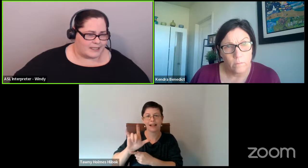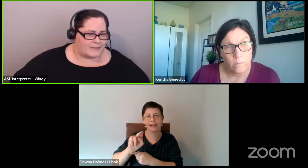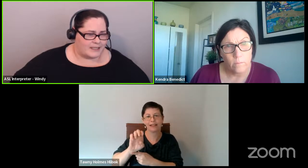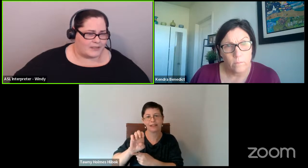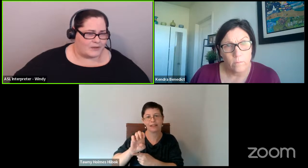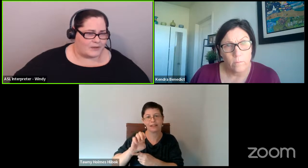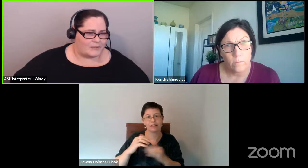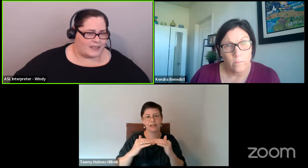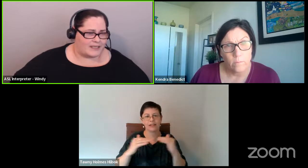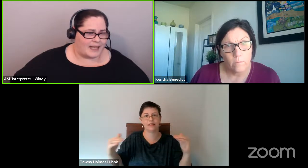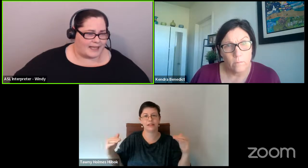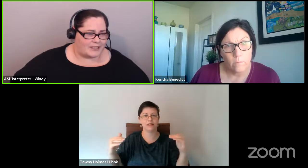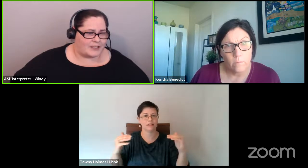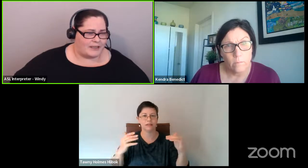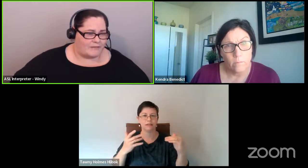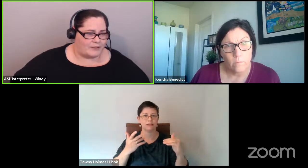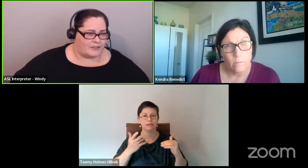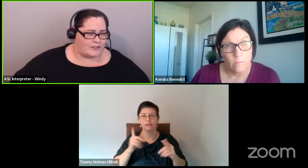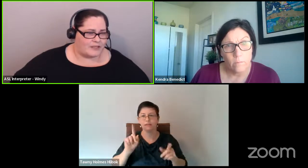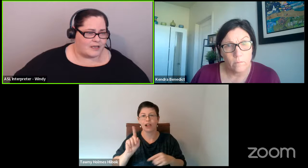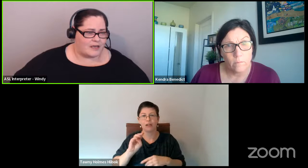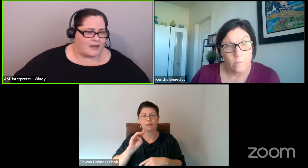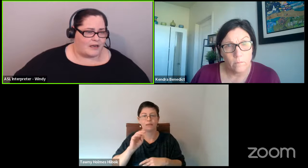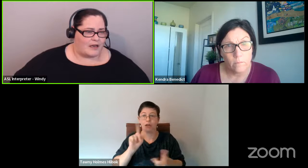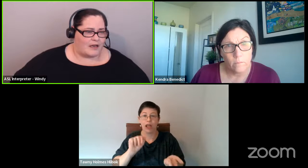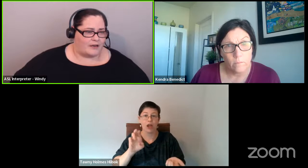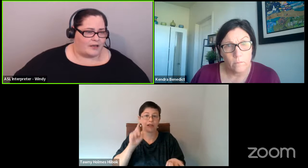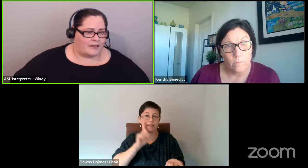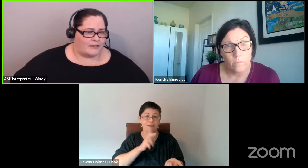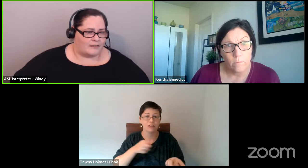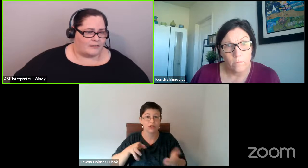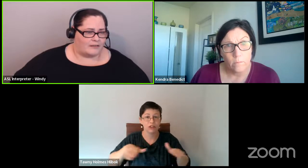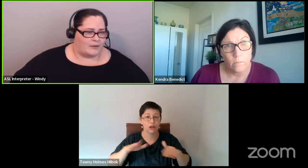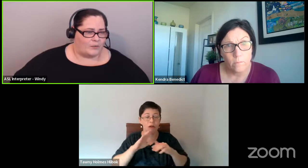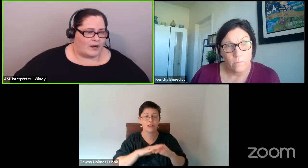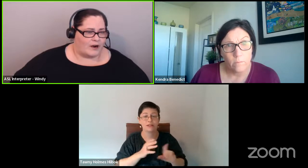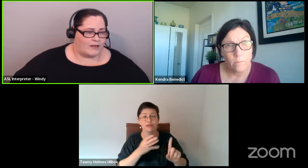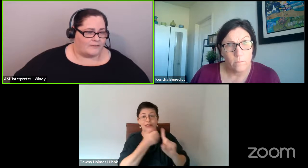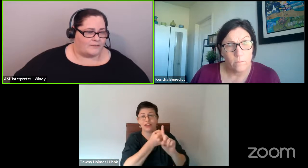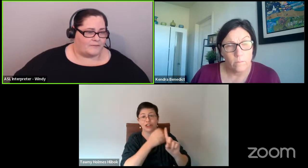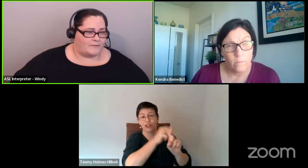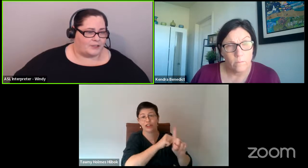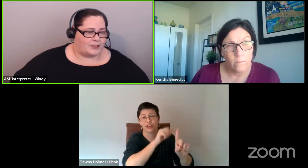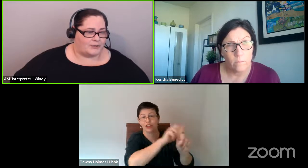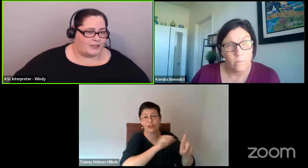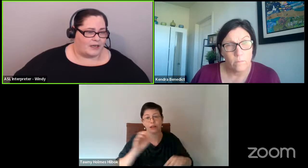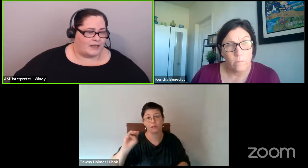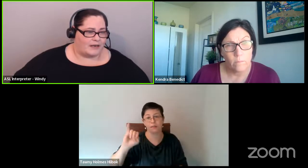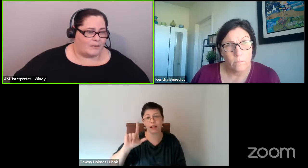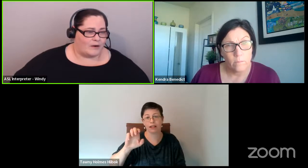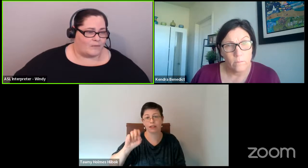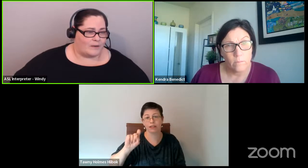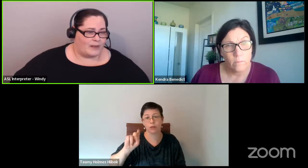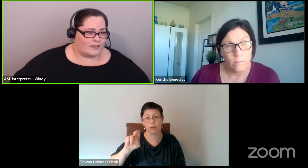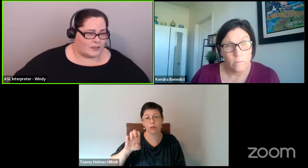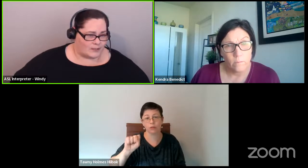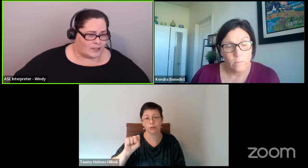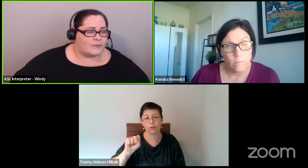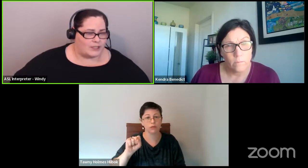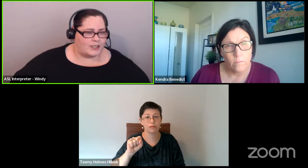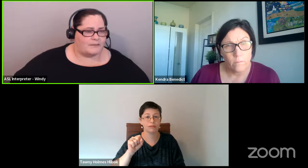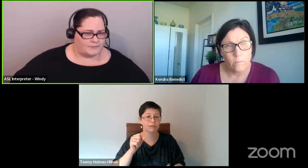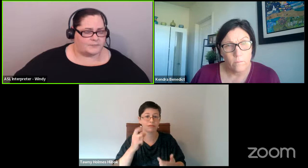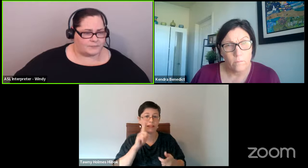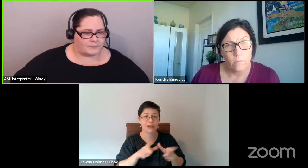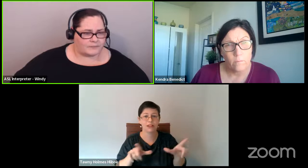different assessments. So the baselines levels are not where our deaf children are and what milestones